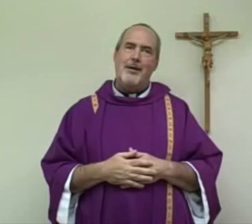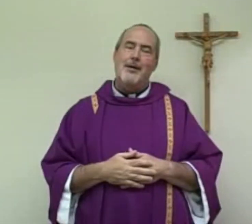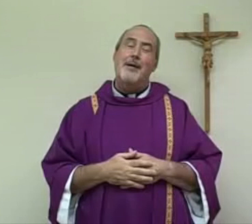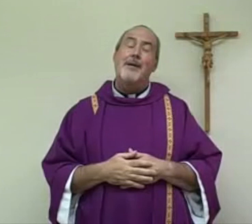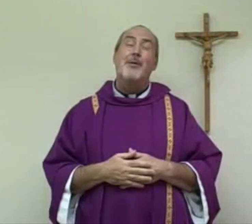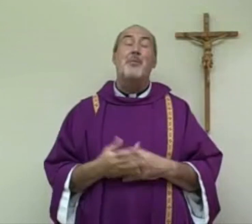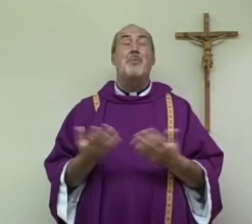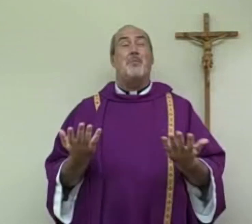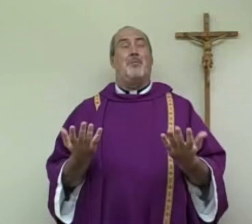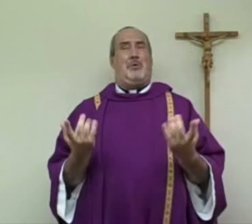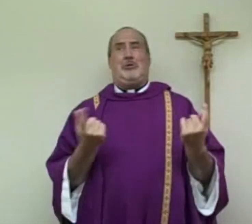to reach out.